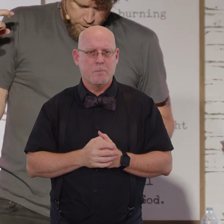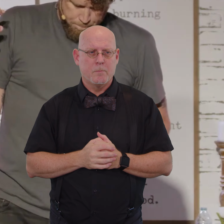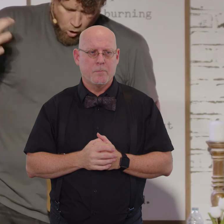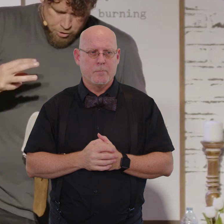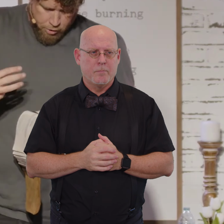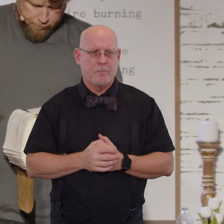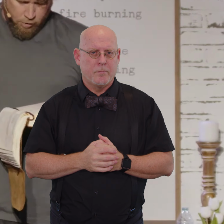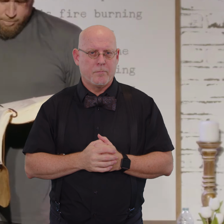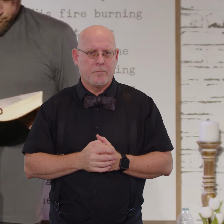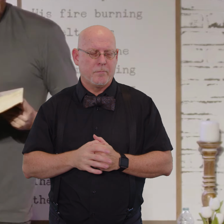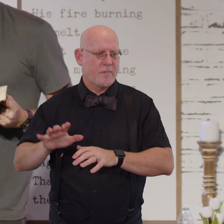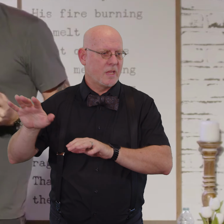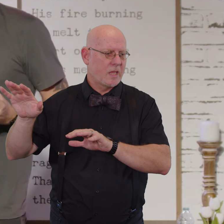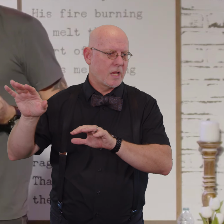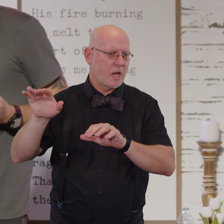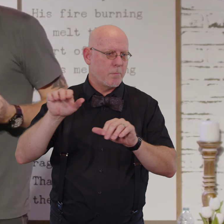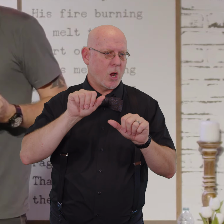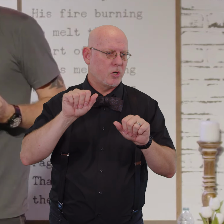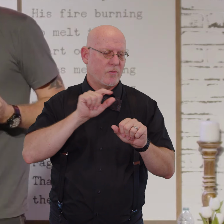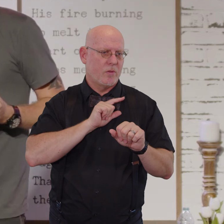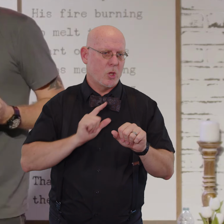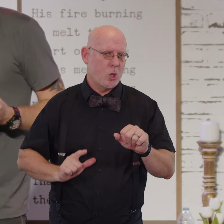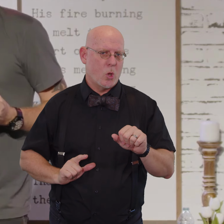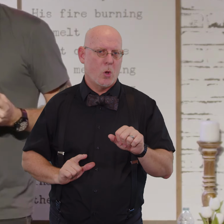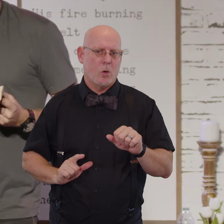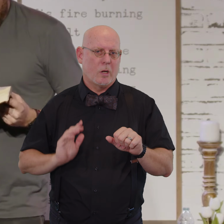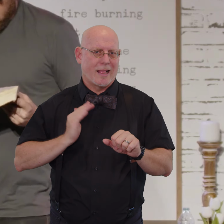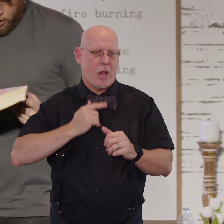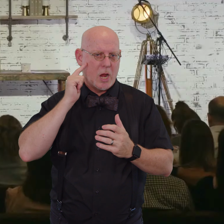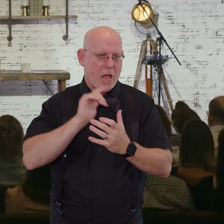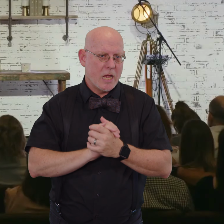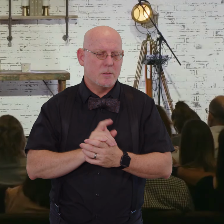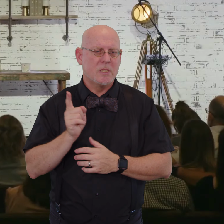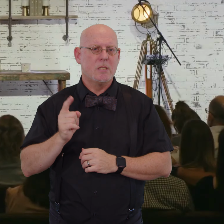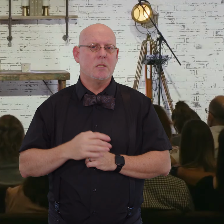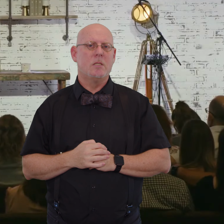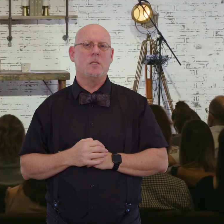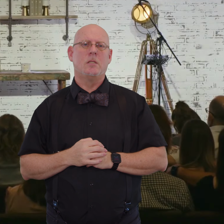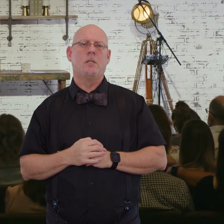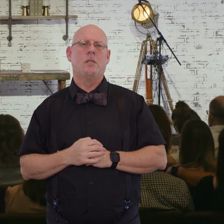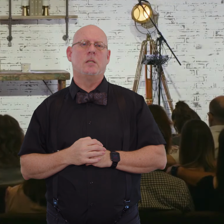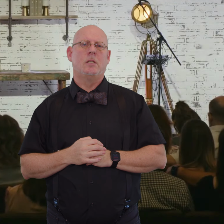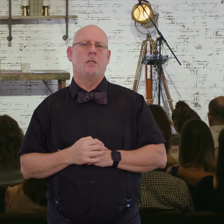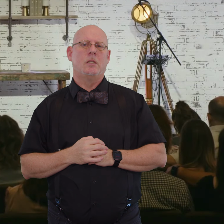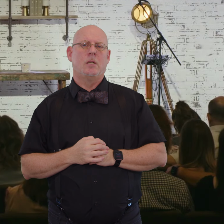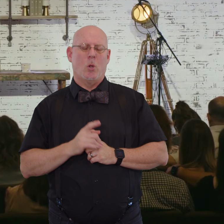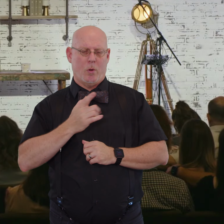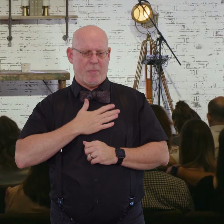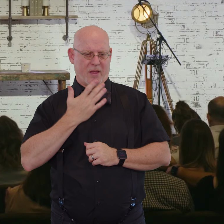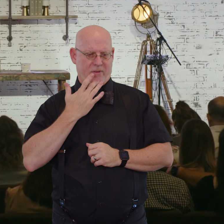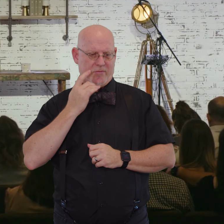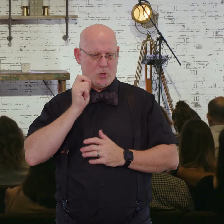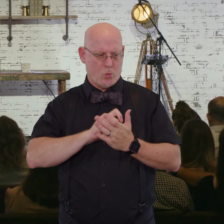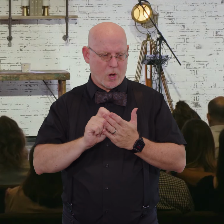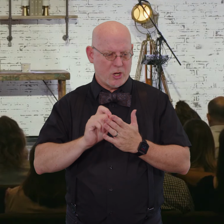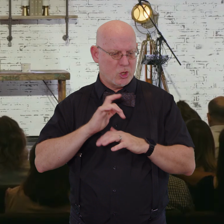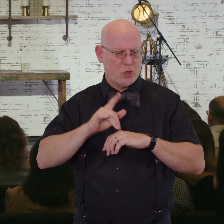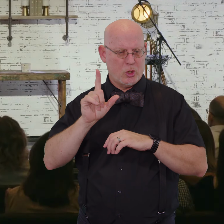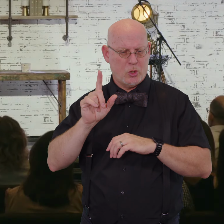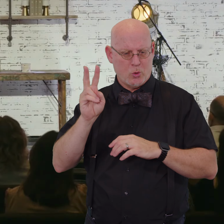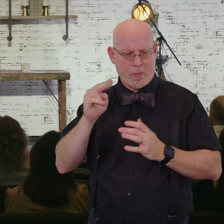a departure from the Lord our husband there's a one one my favorite